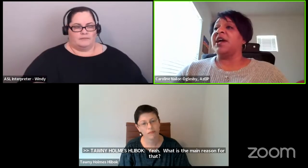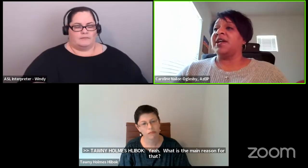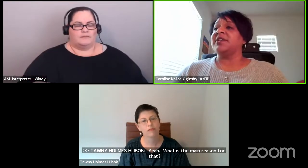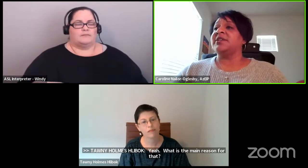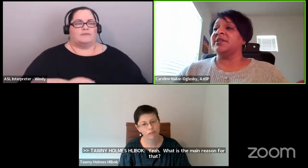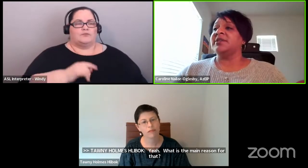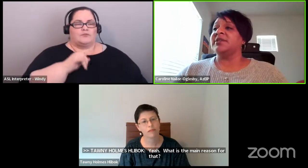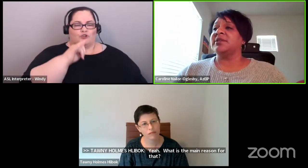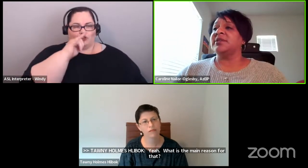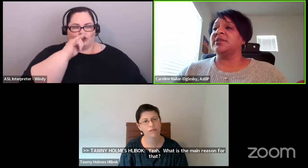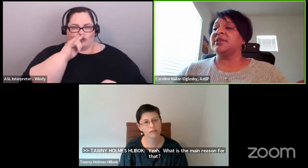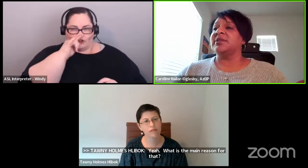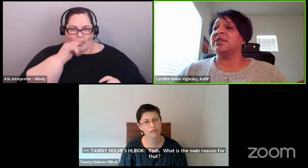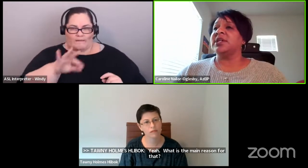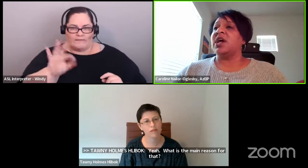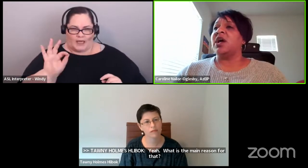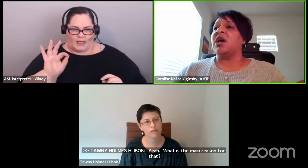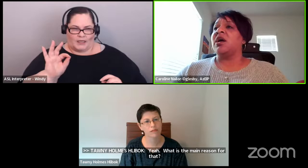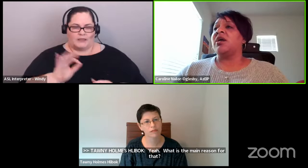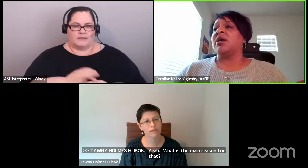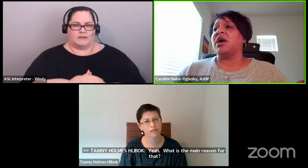child find,